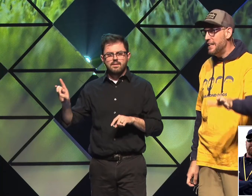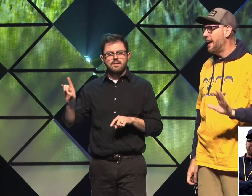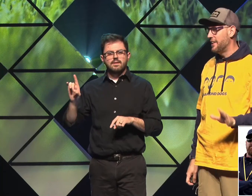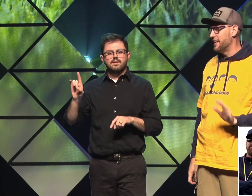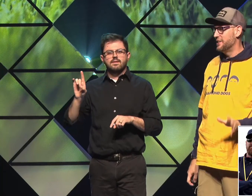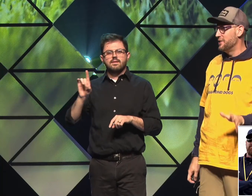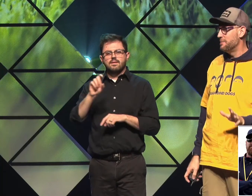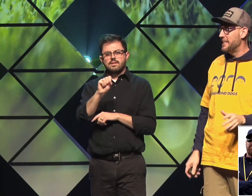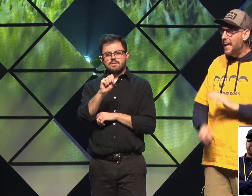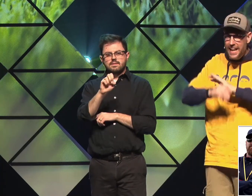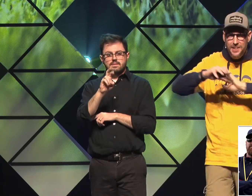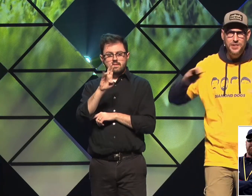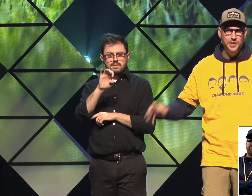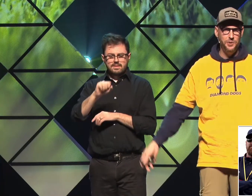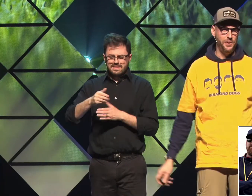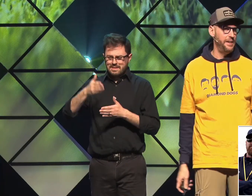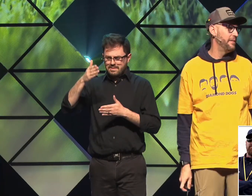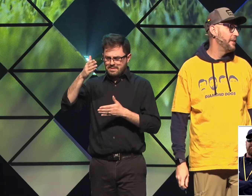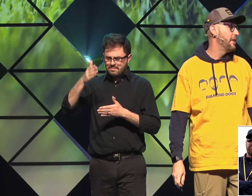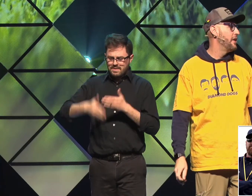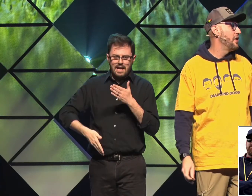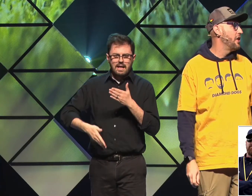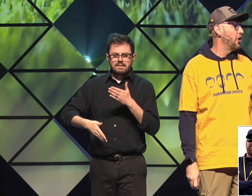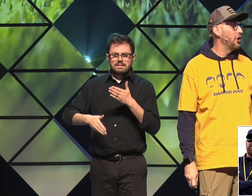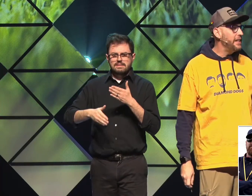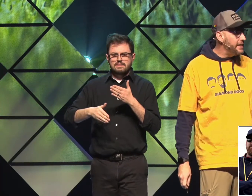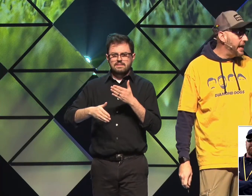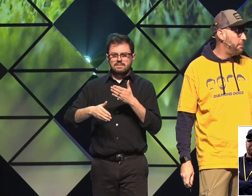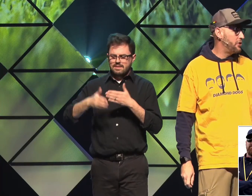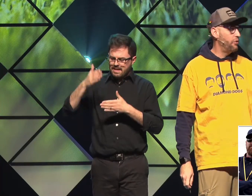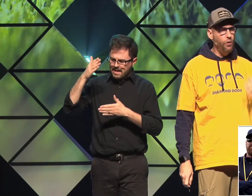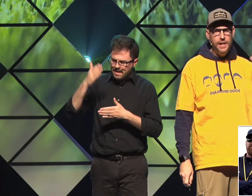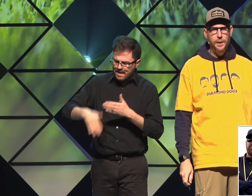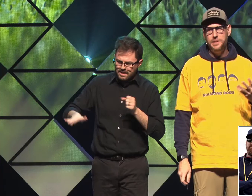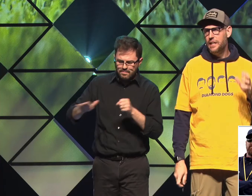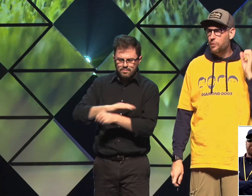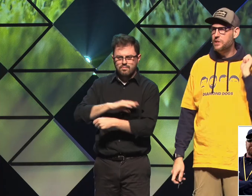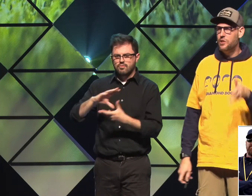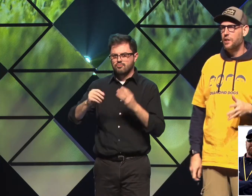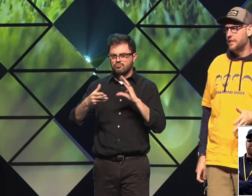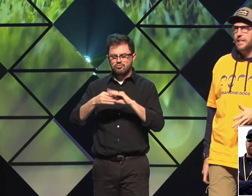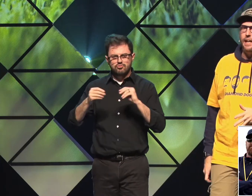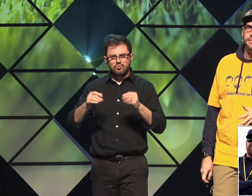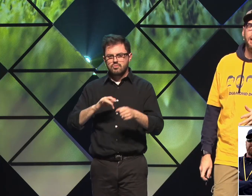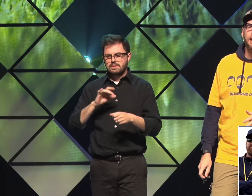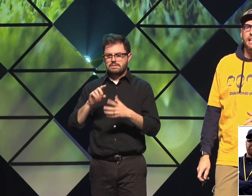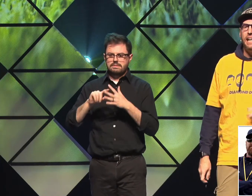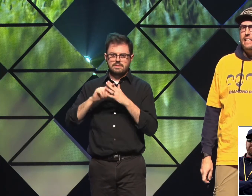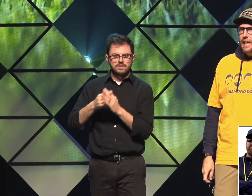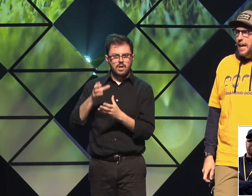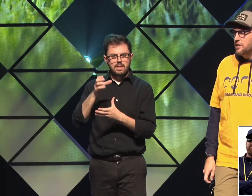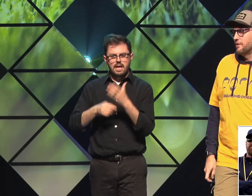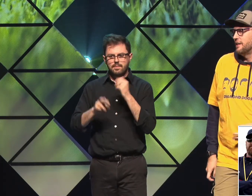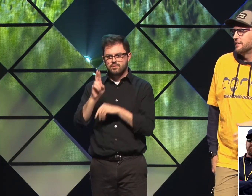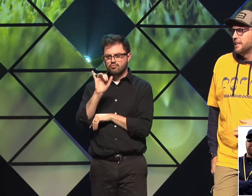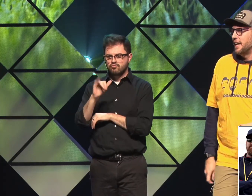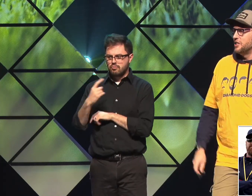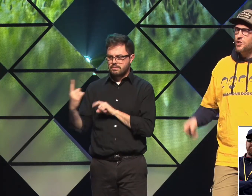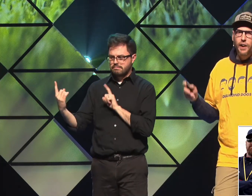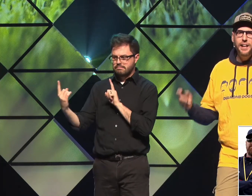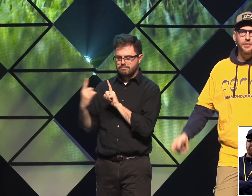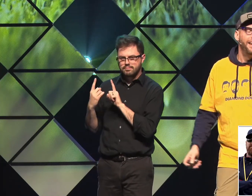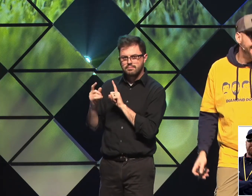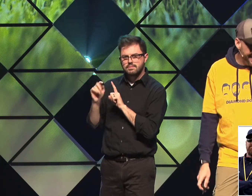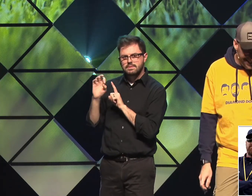series finale, the end of the story, early in that episode, Roy comes in. He wants to talk to Ted, and he's angry. And